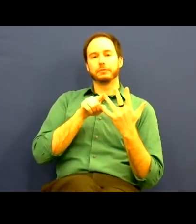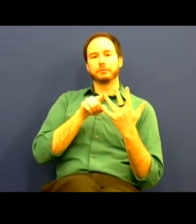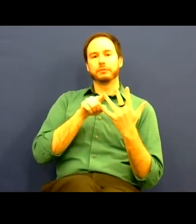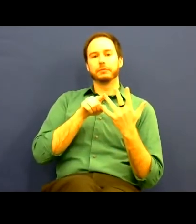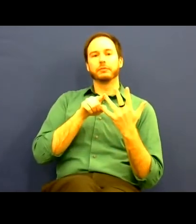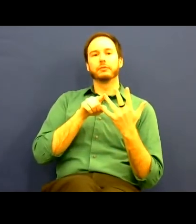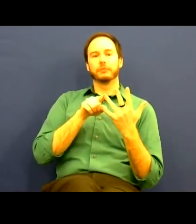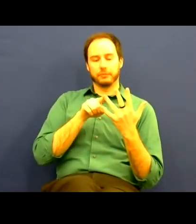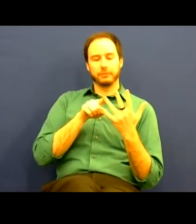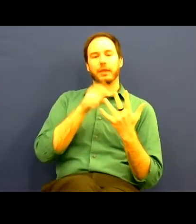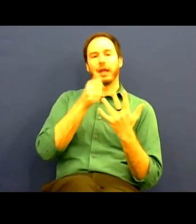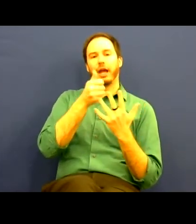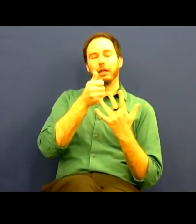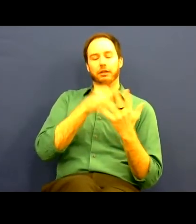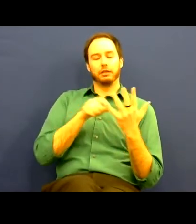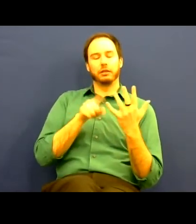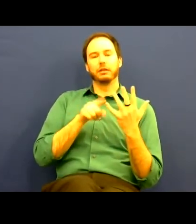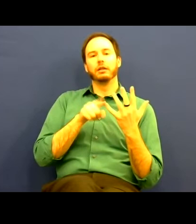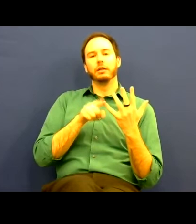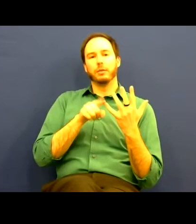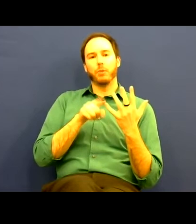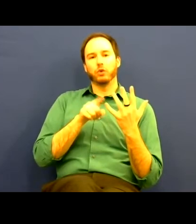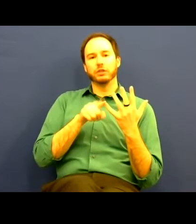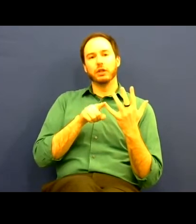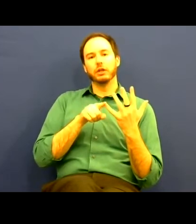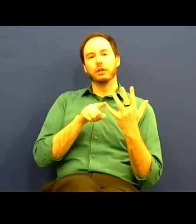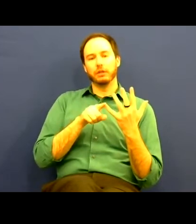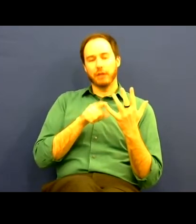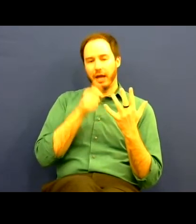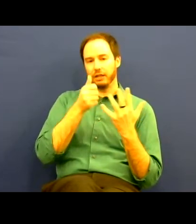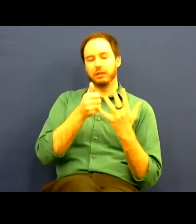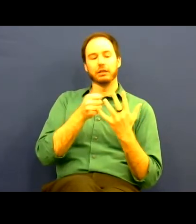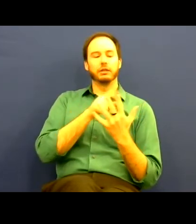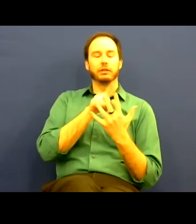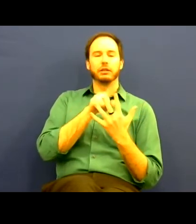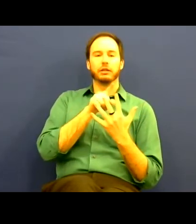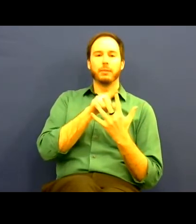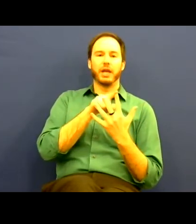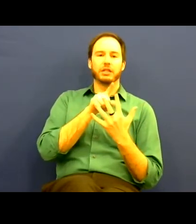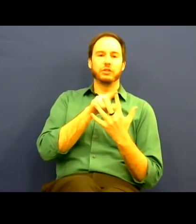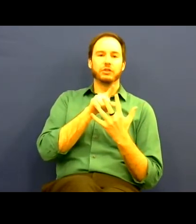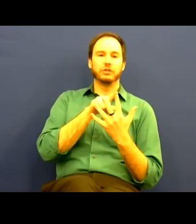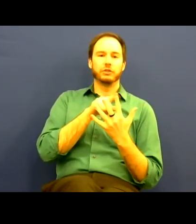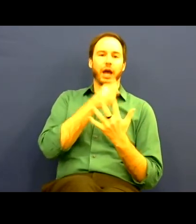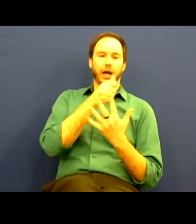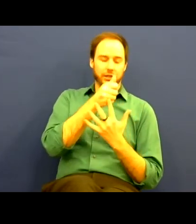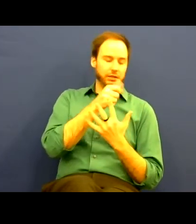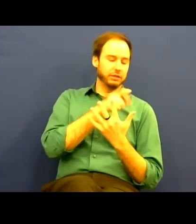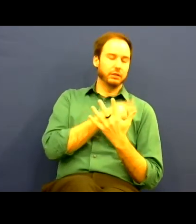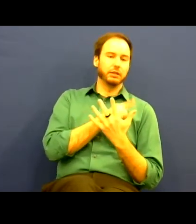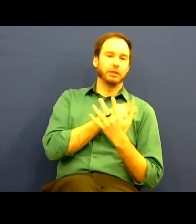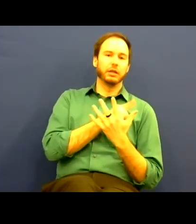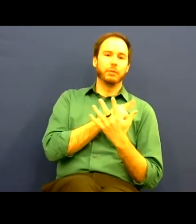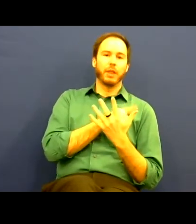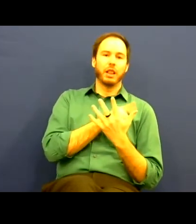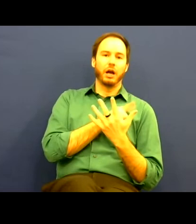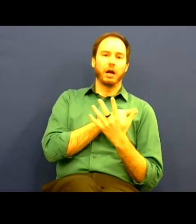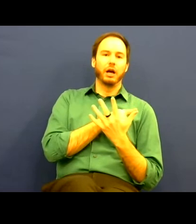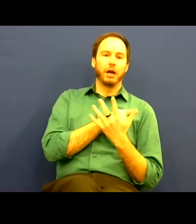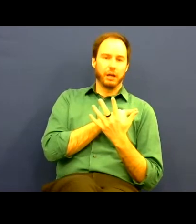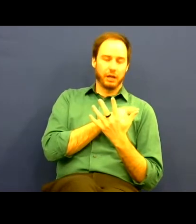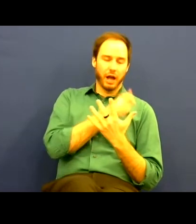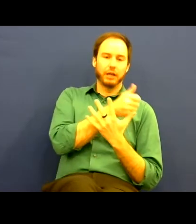Councilmember Safranik, Aye. Councilmember Bolsner, Aye. Councilmember Page, Aye. Councilmember